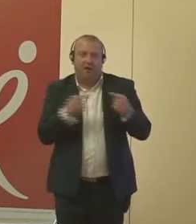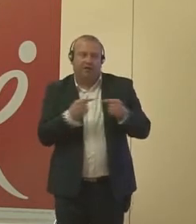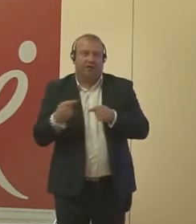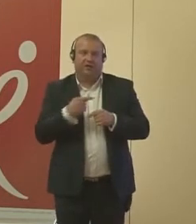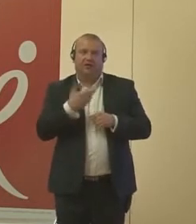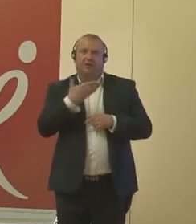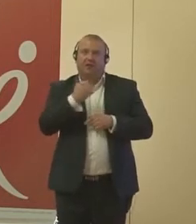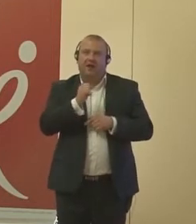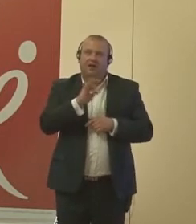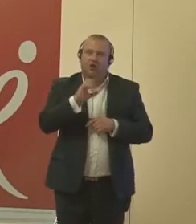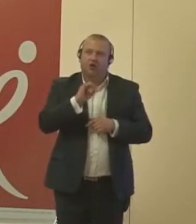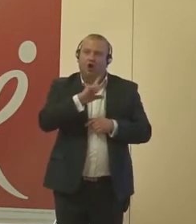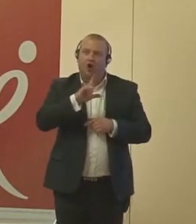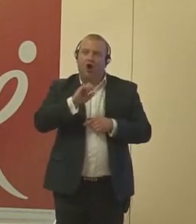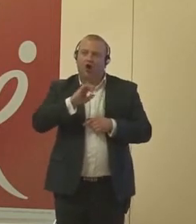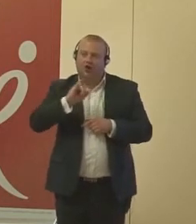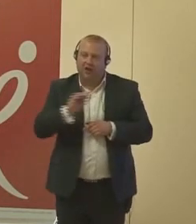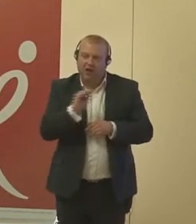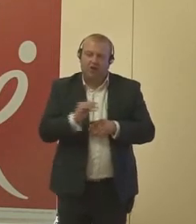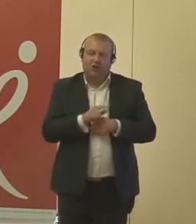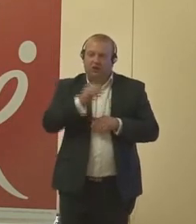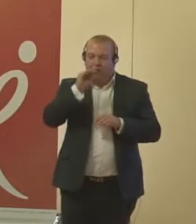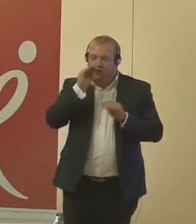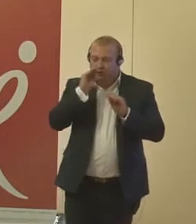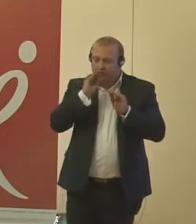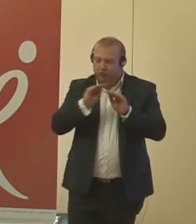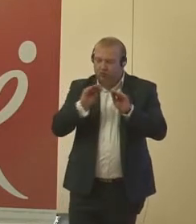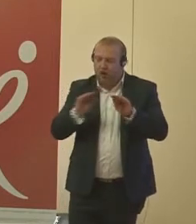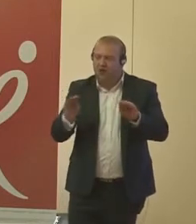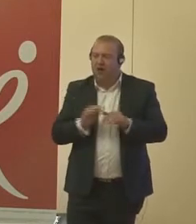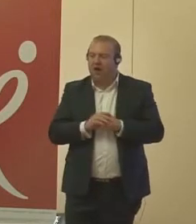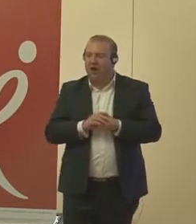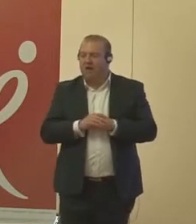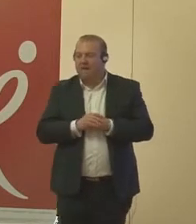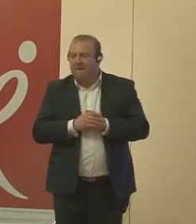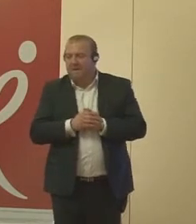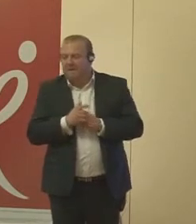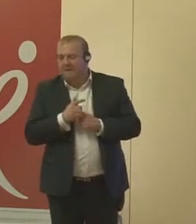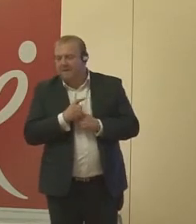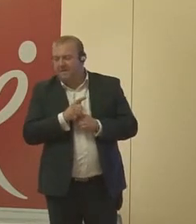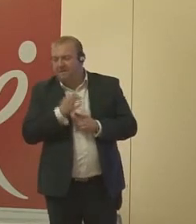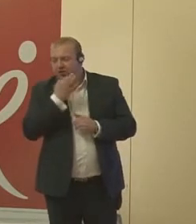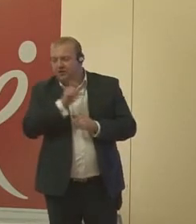hospital and accesses her education, not from home, but actually from hospital.